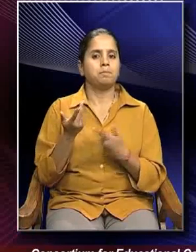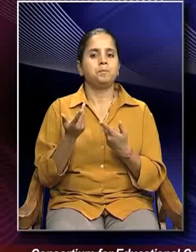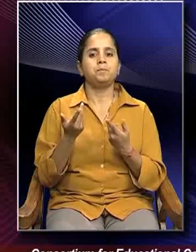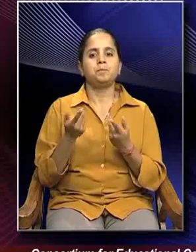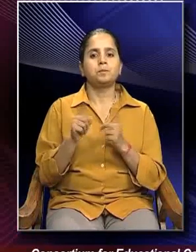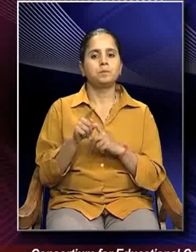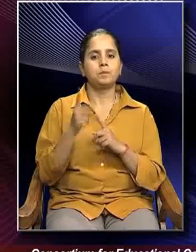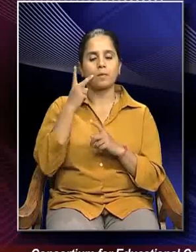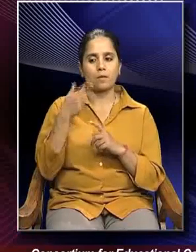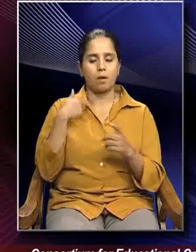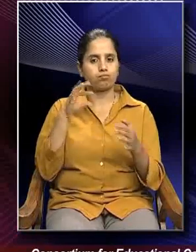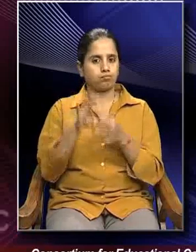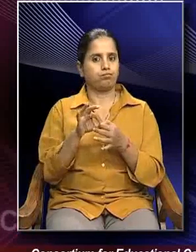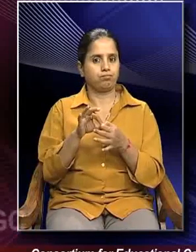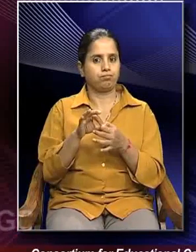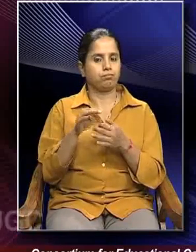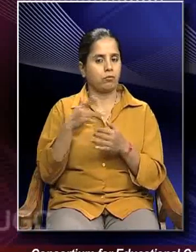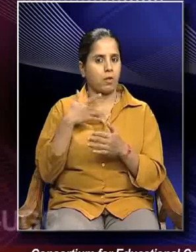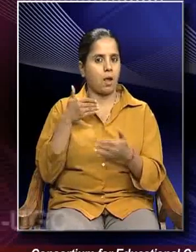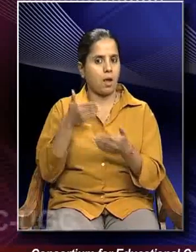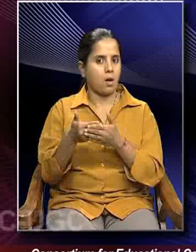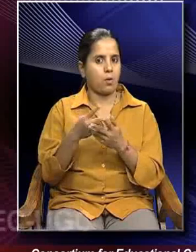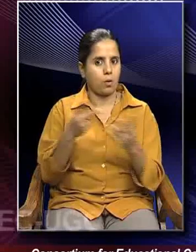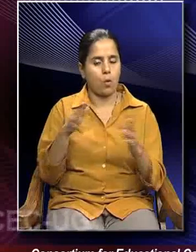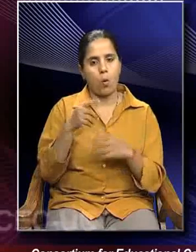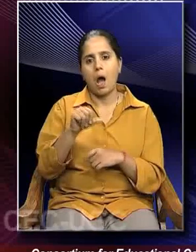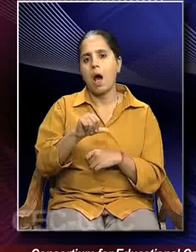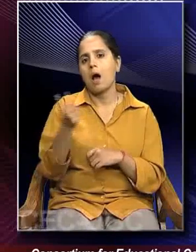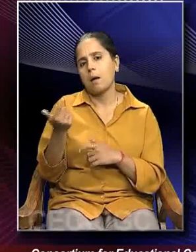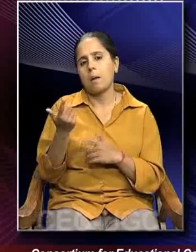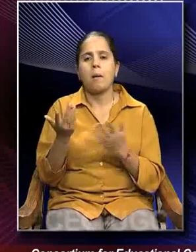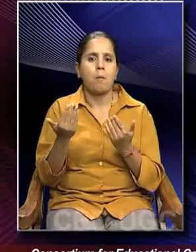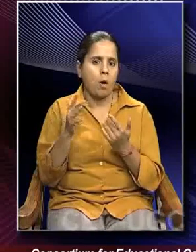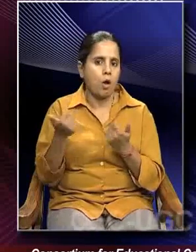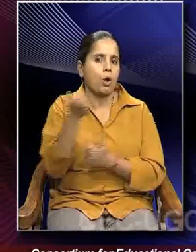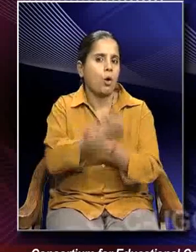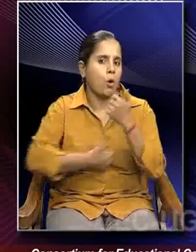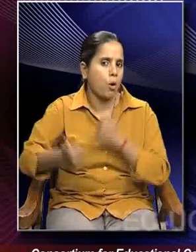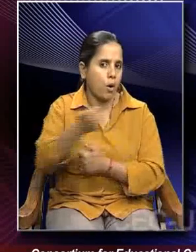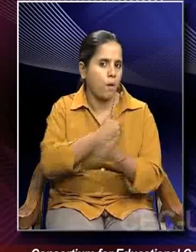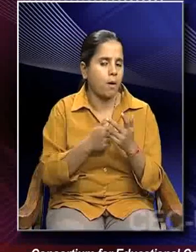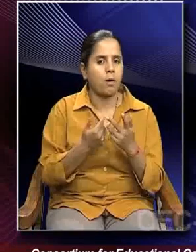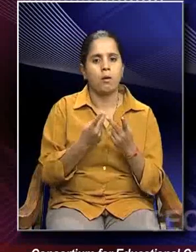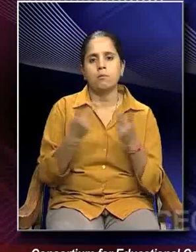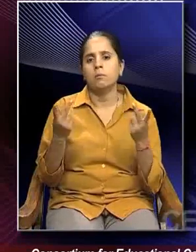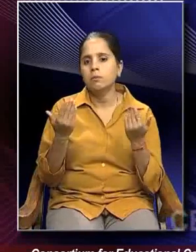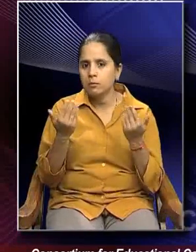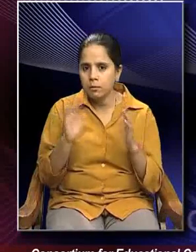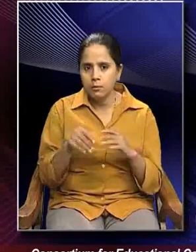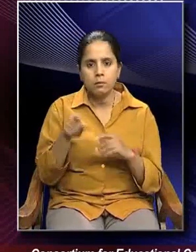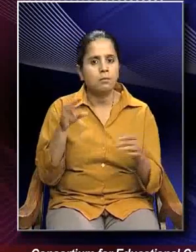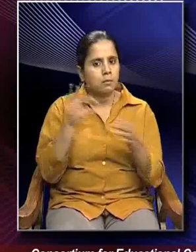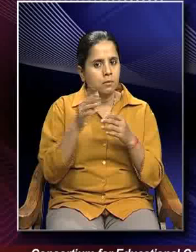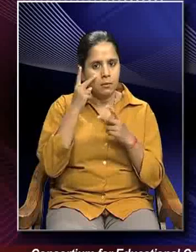of connect with others, or it can also be competition, competitive, or based